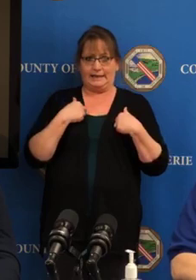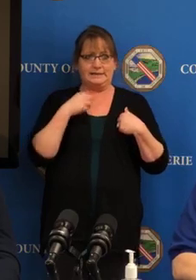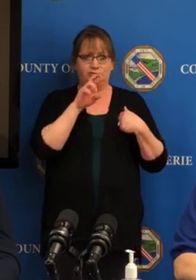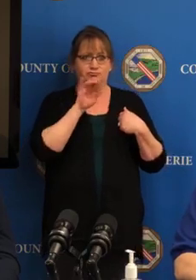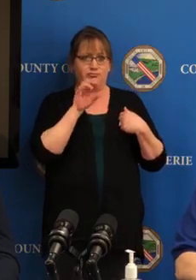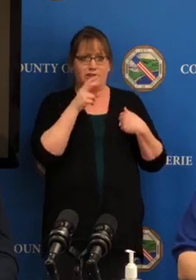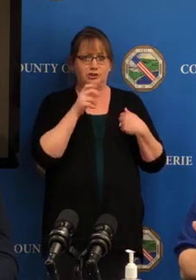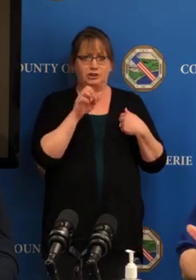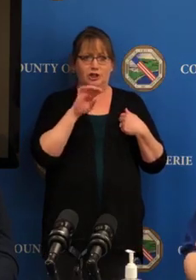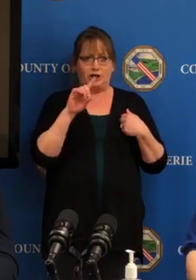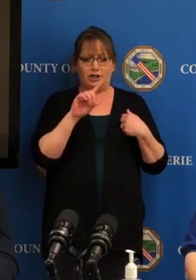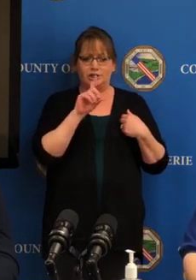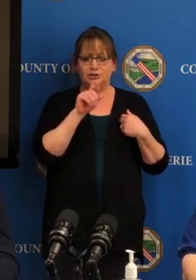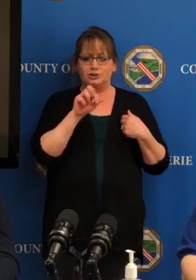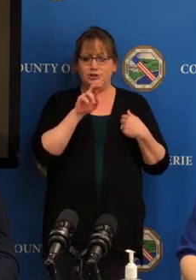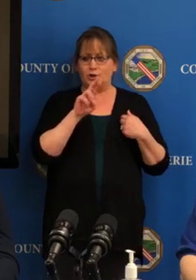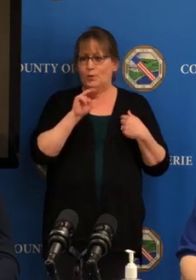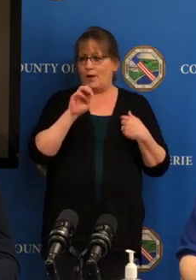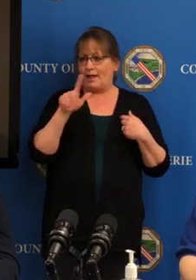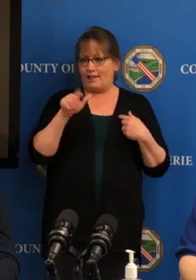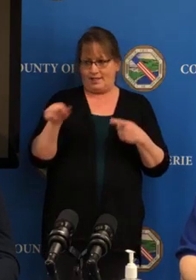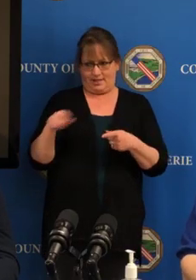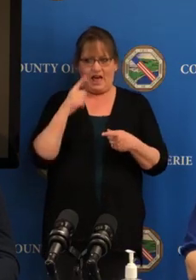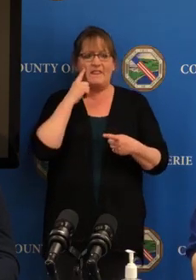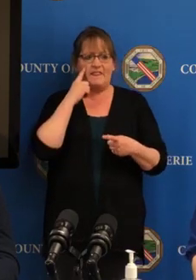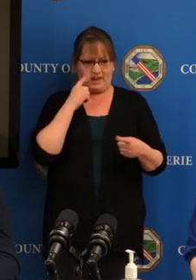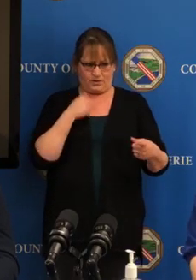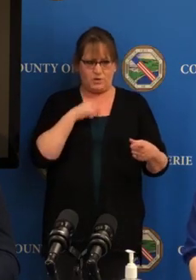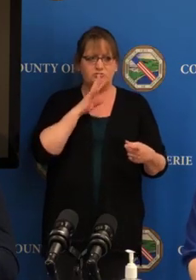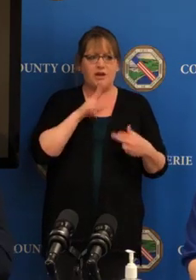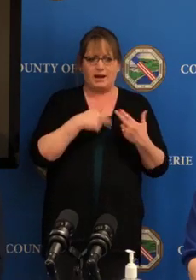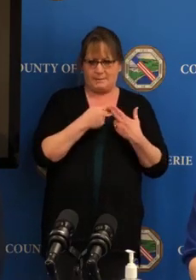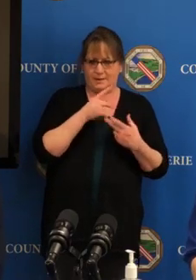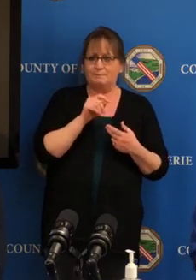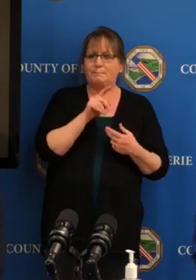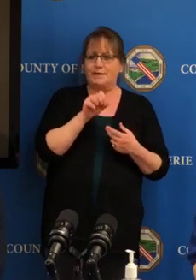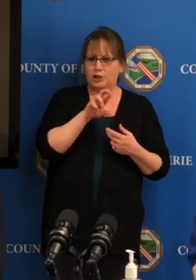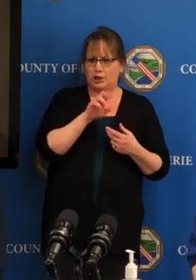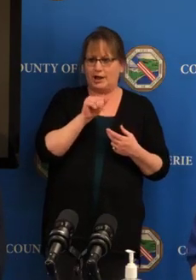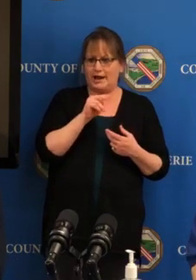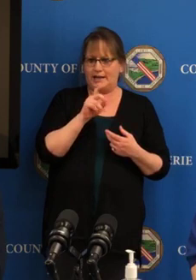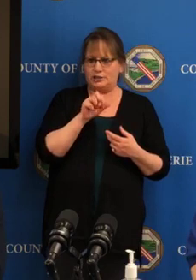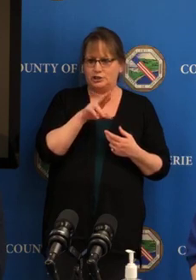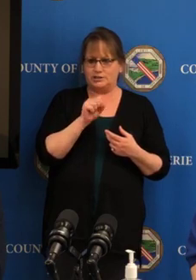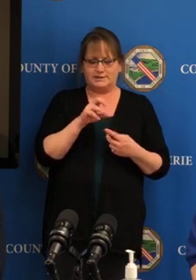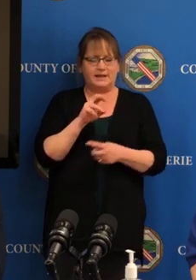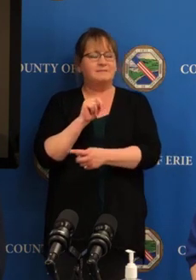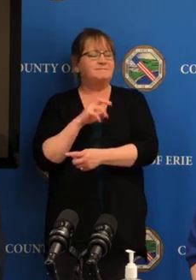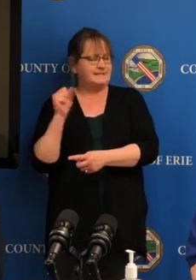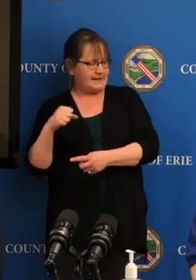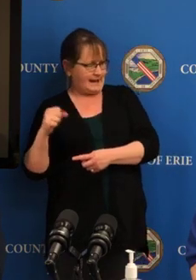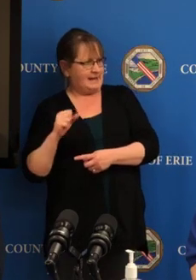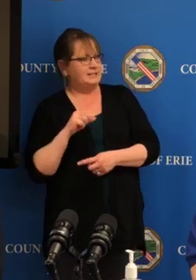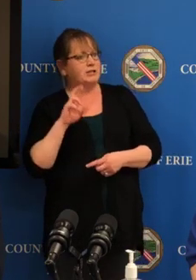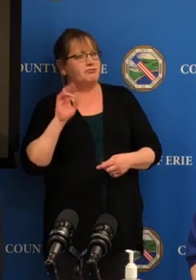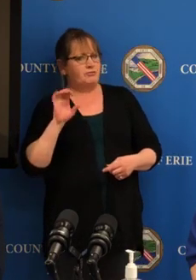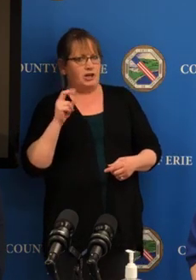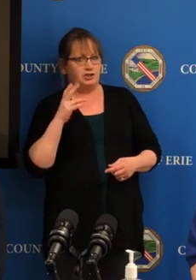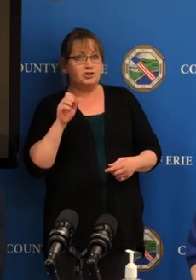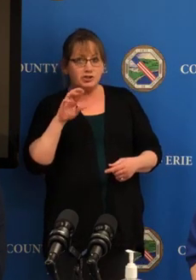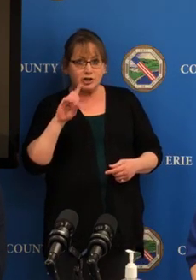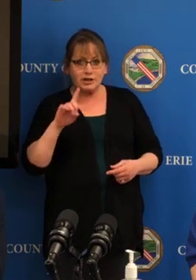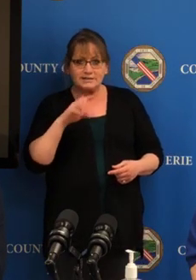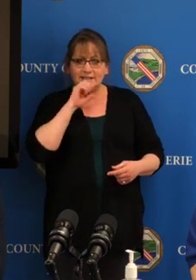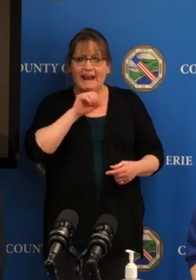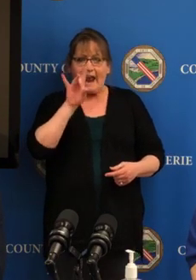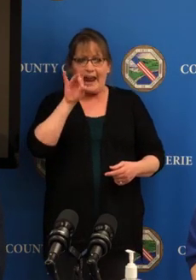Durwald. Yeah, I think he was mentioned a couple weeks ago when you were talking about Peter Anderson's wrestling ring. Yes, Richard is in his 80s.